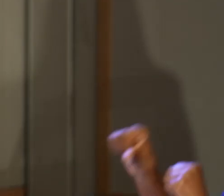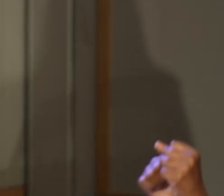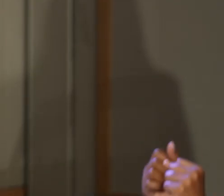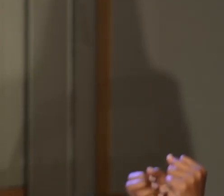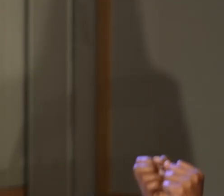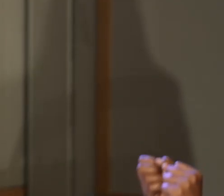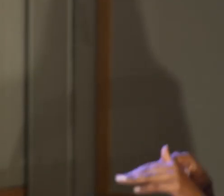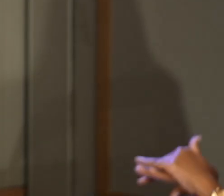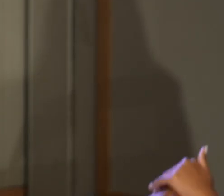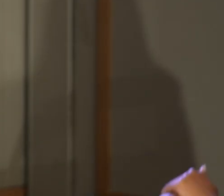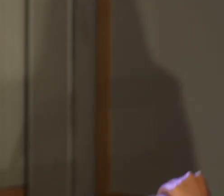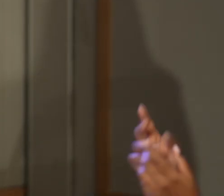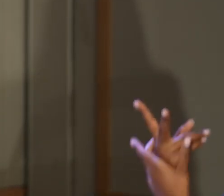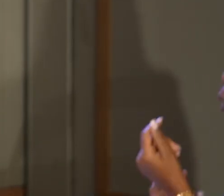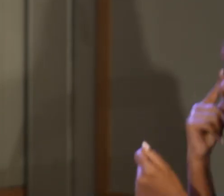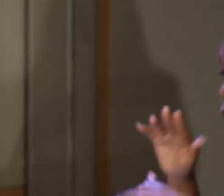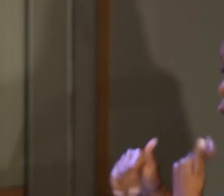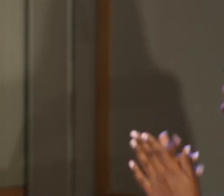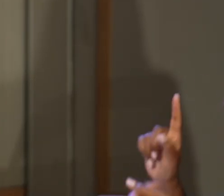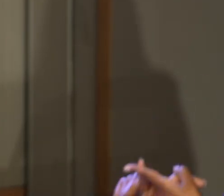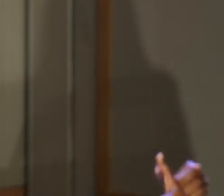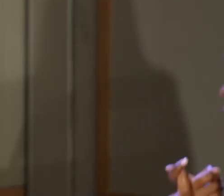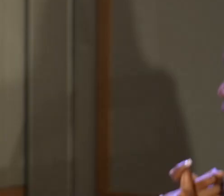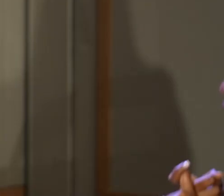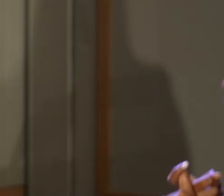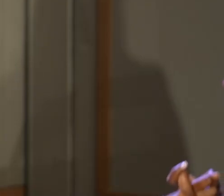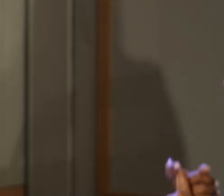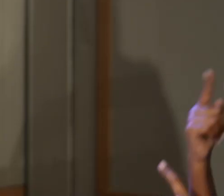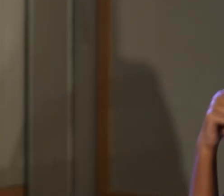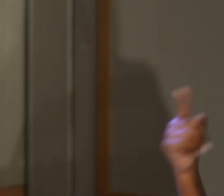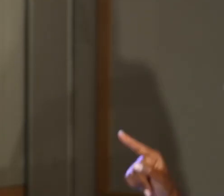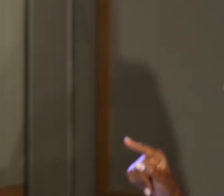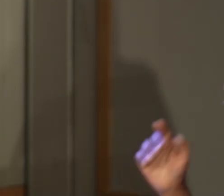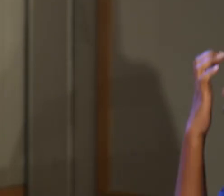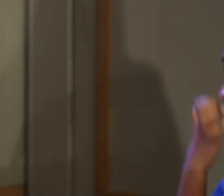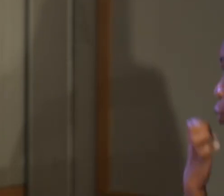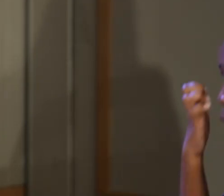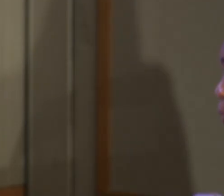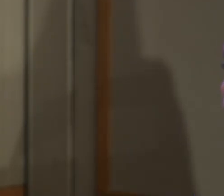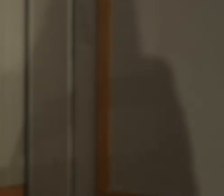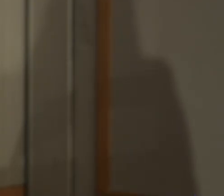accessibility, both standards, revisions, and new standards for Europe.